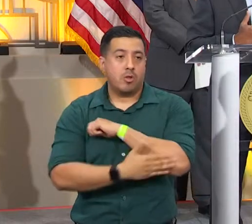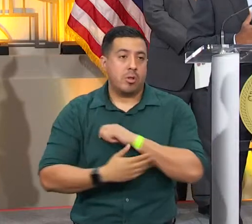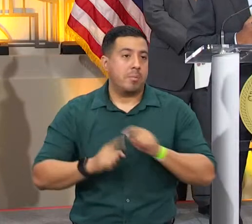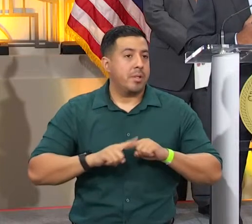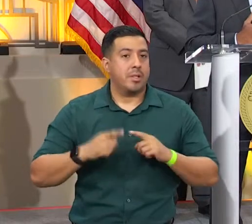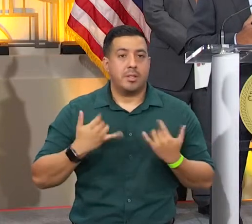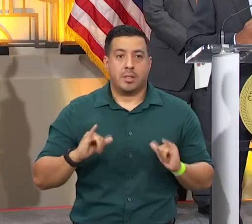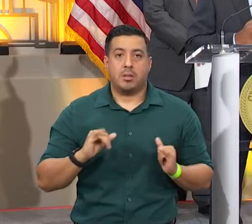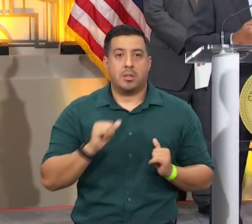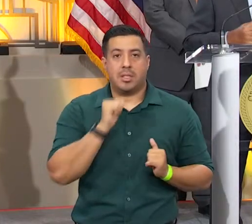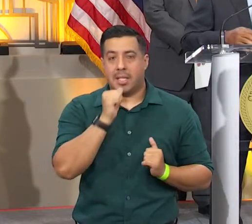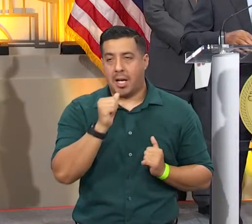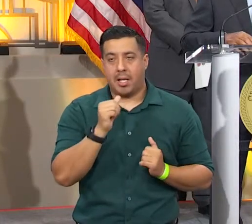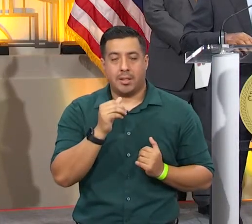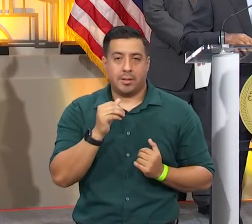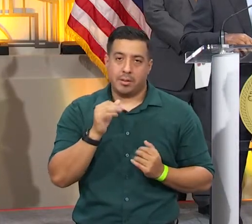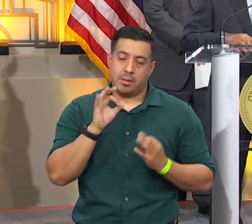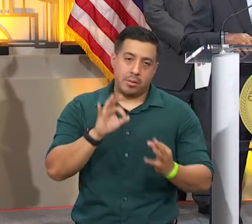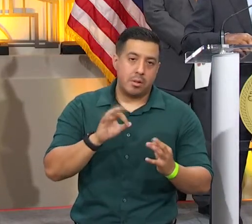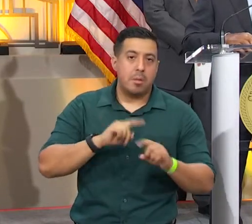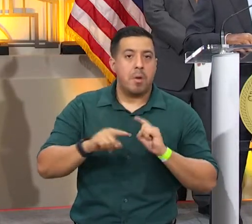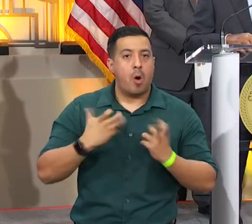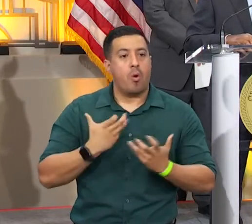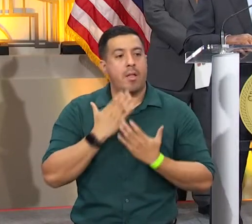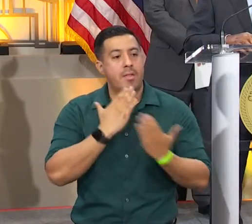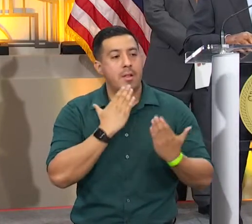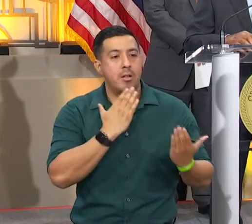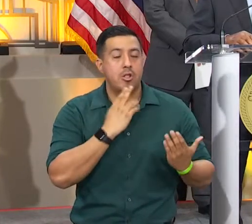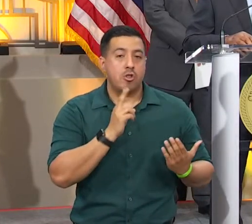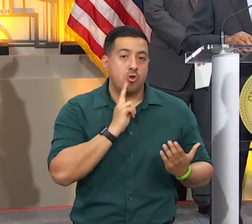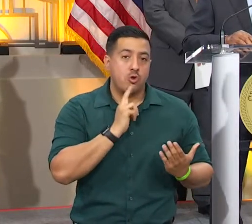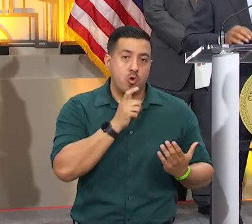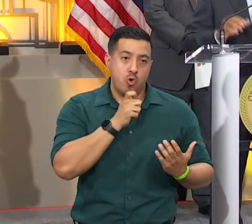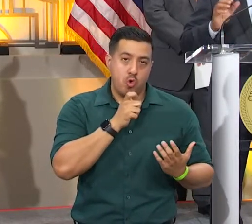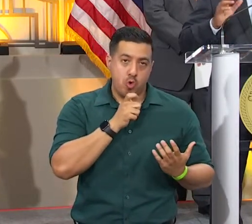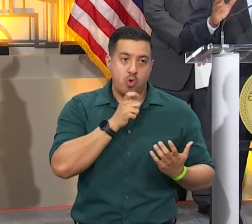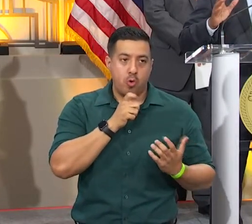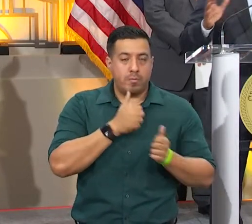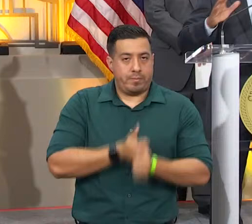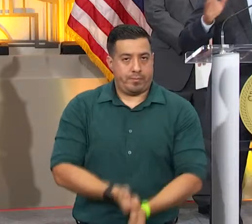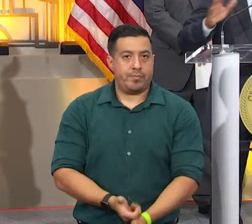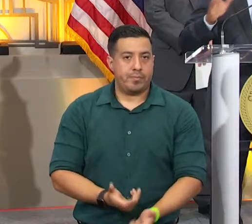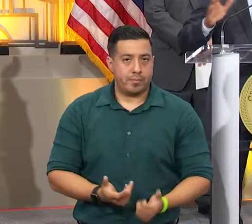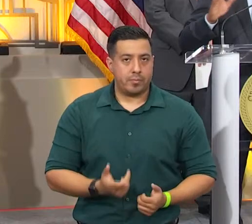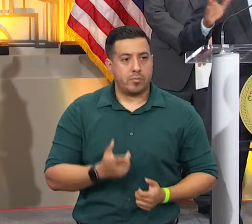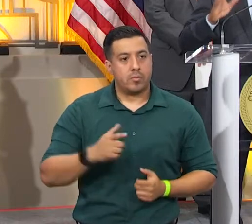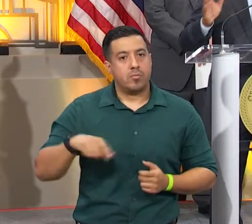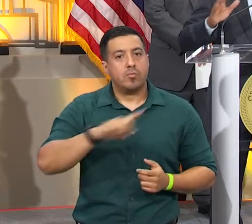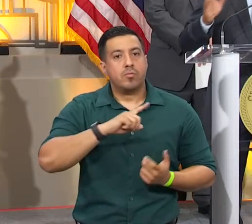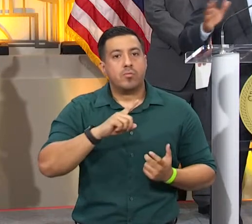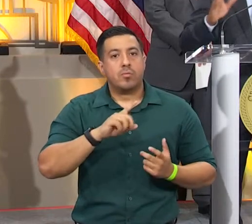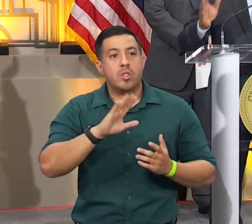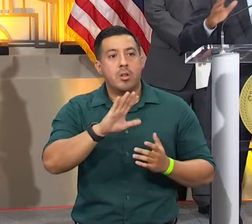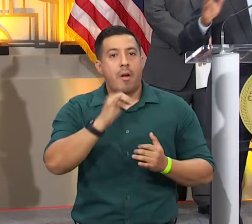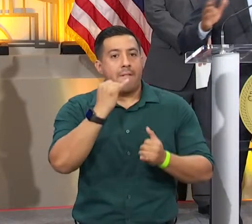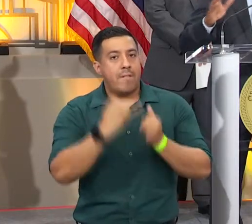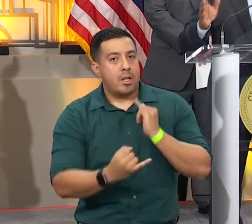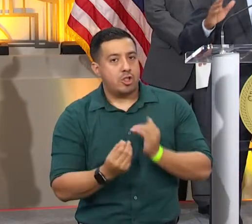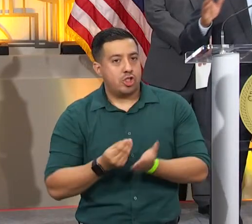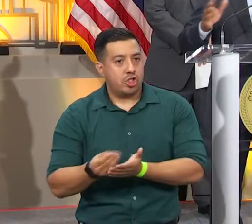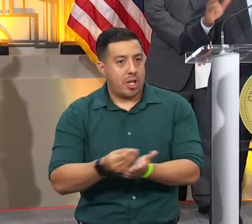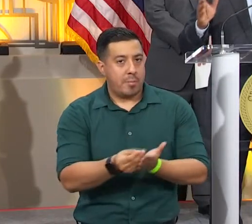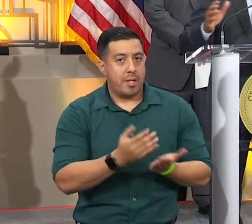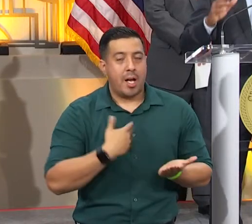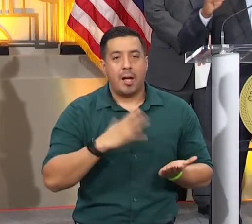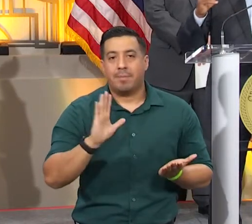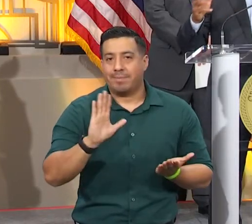where we want them to be. But I certainly want to thank Houstonians for responding. As you do your final days of shopping, and I'm